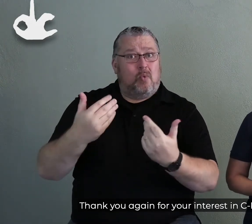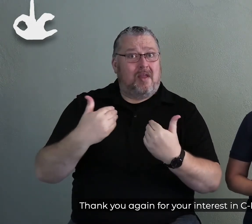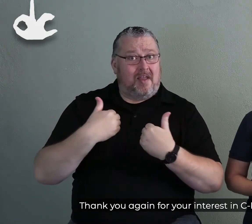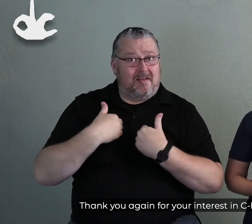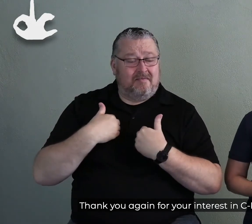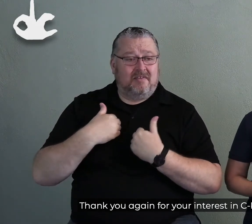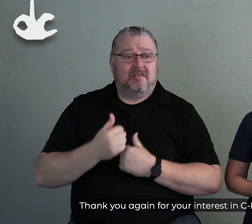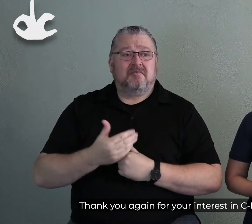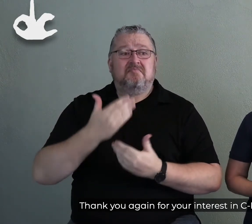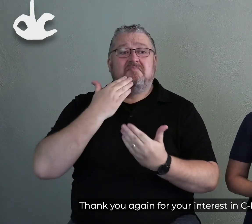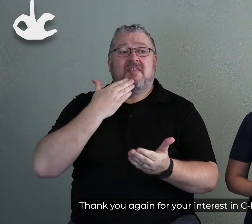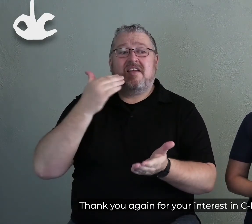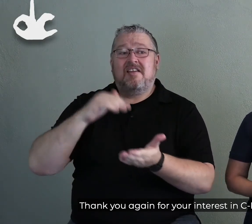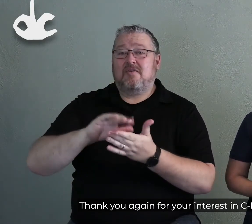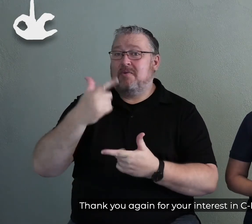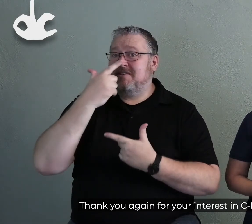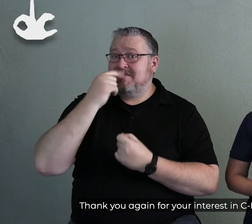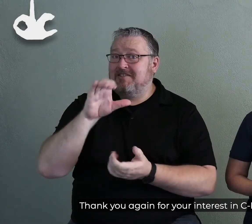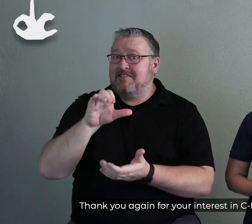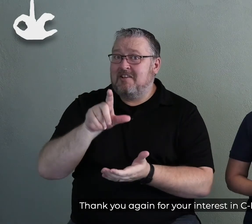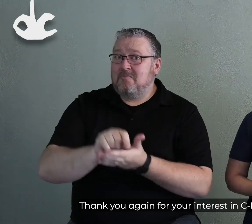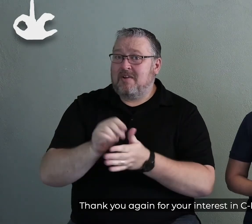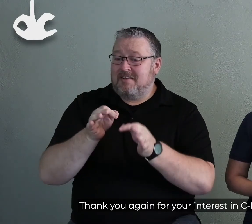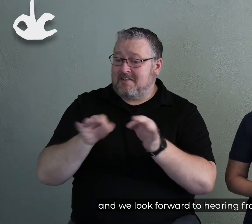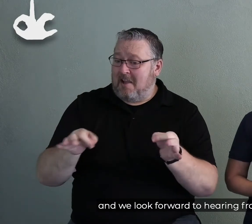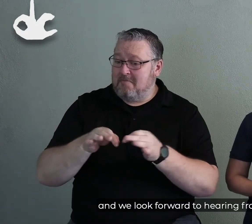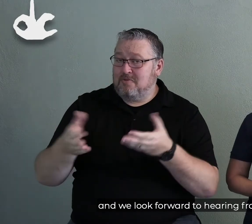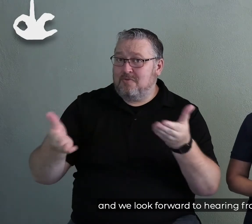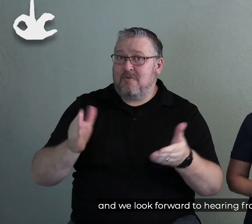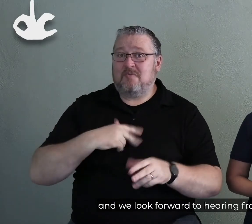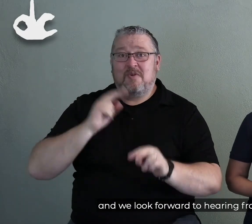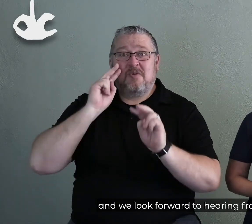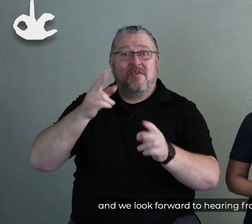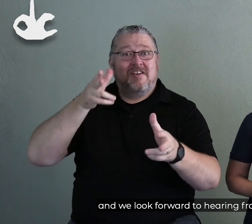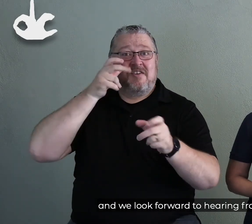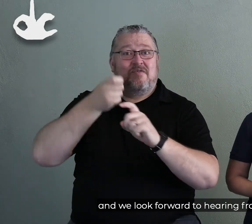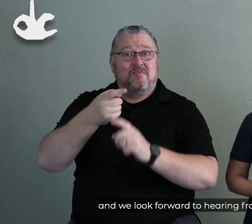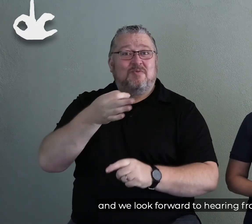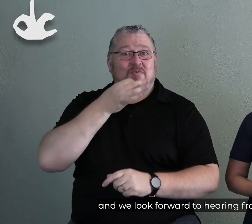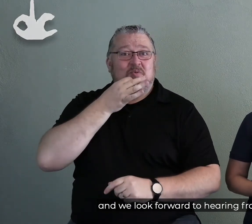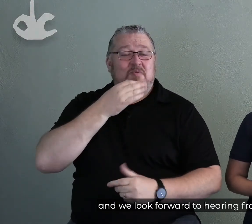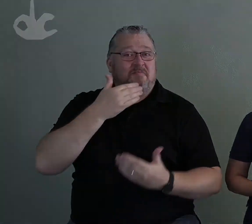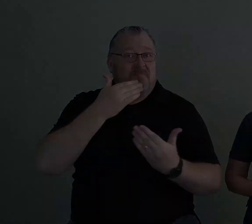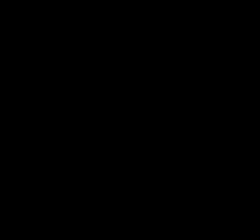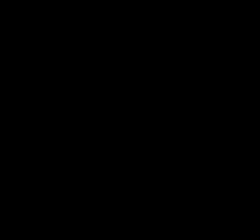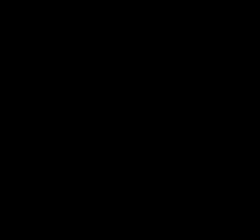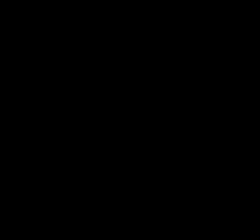have. Thank you again for your interest in CPrint captioning, and we look forward to hearing from you soon.